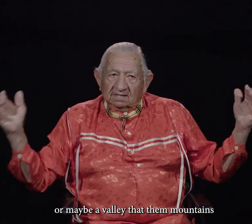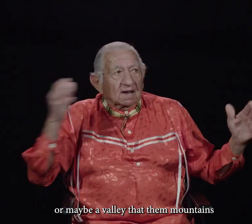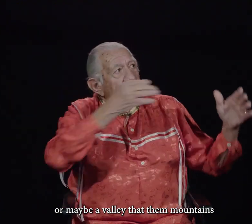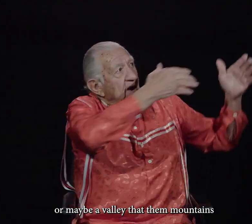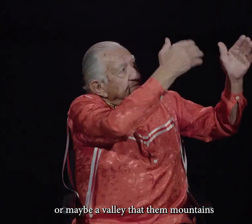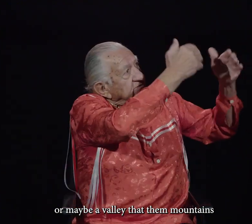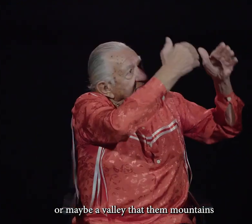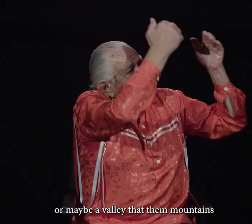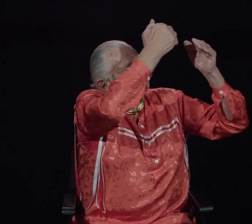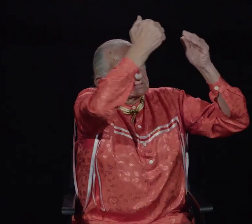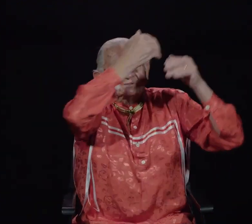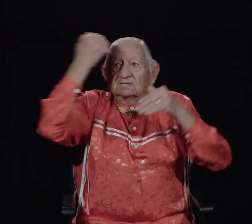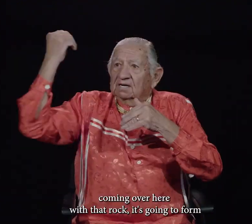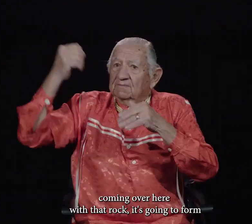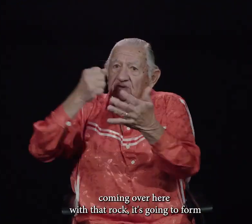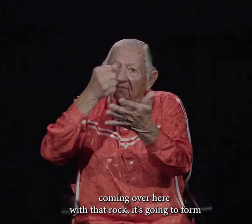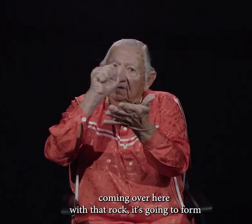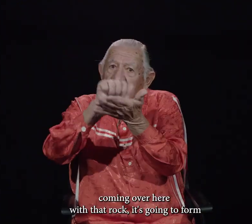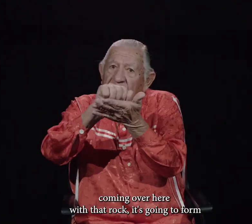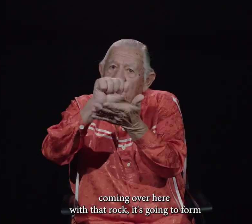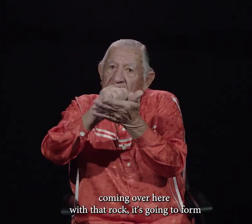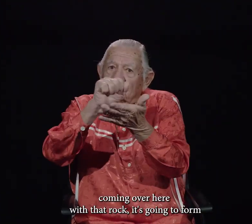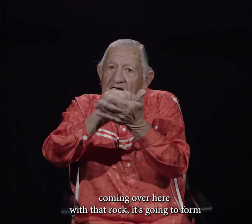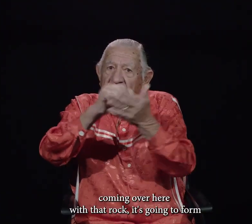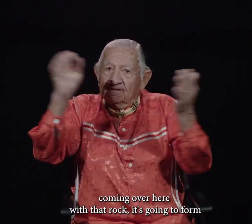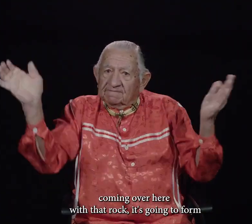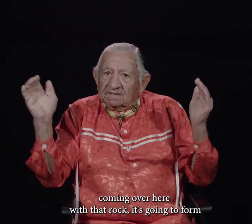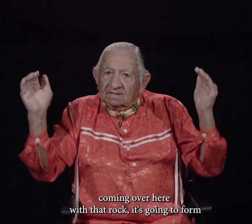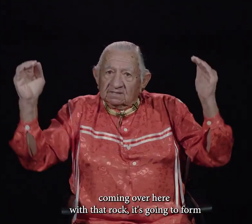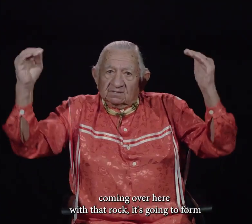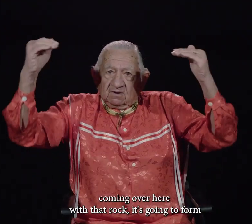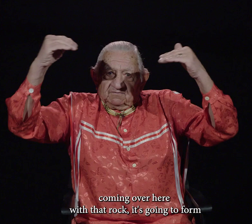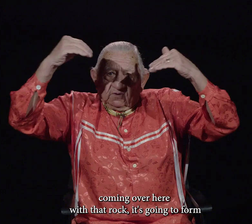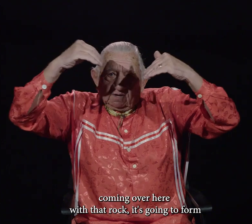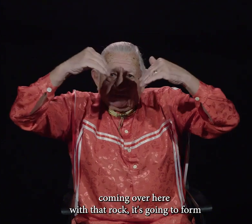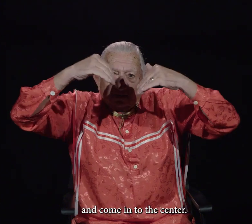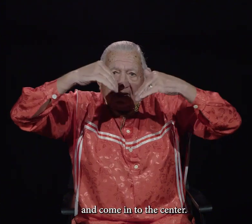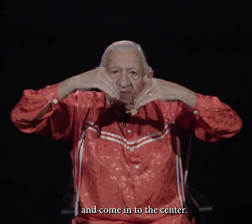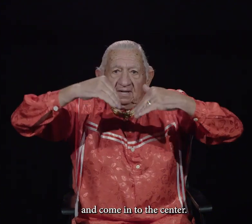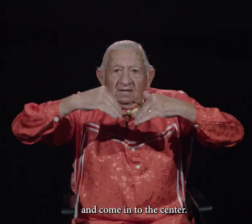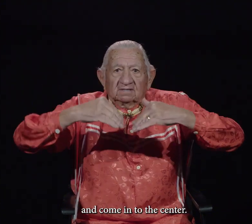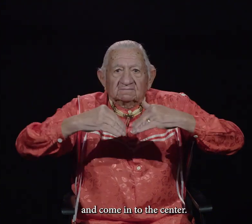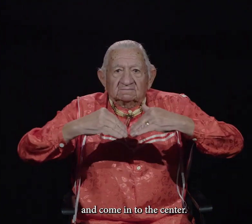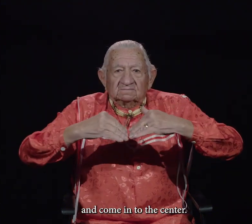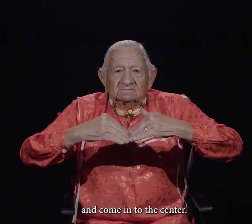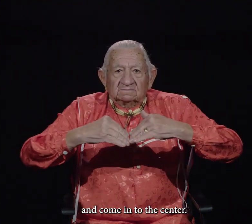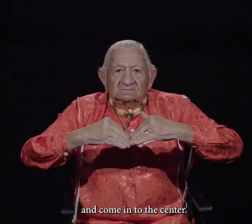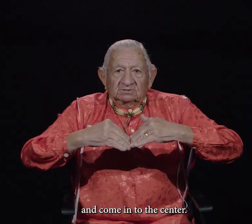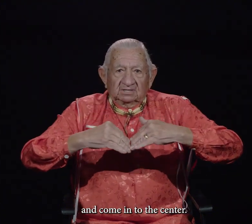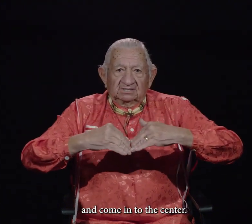the mountains coming over here with that rock is going to form and come in to the